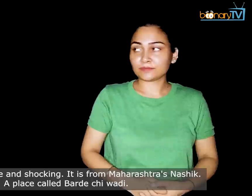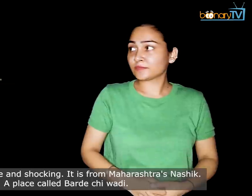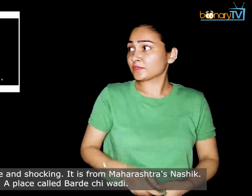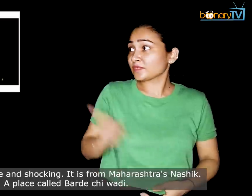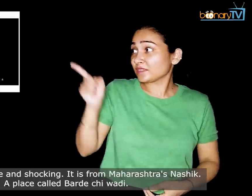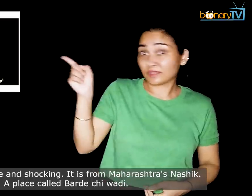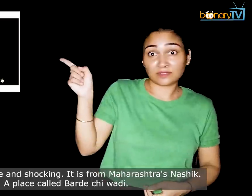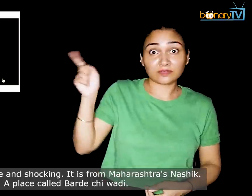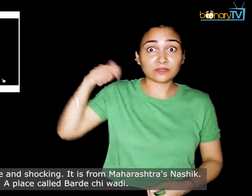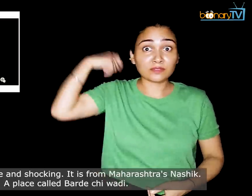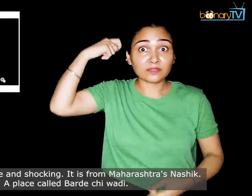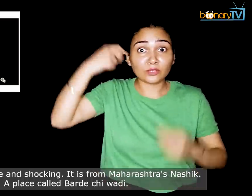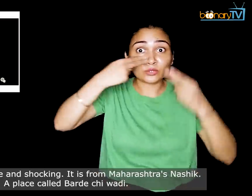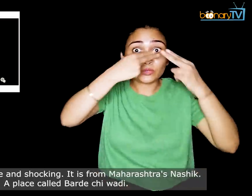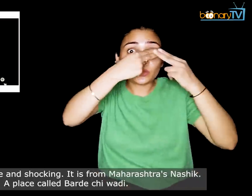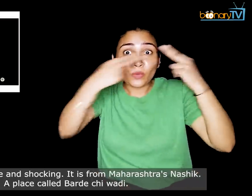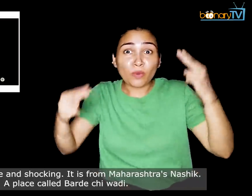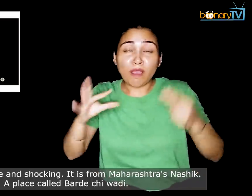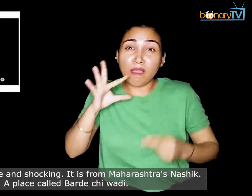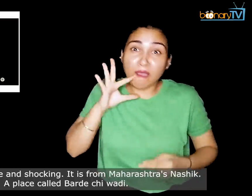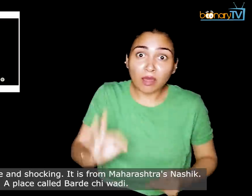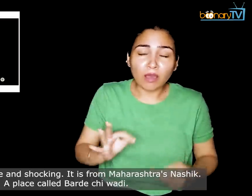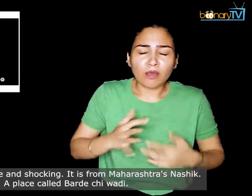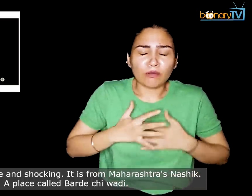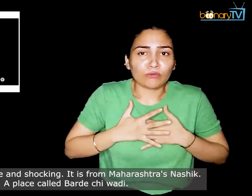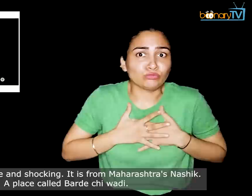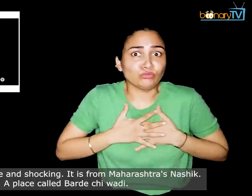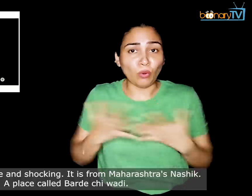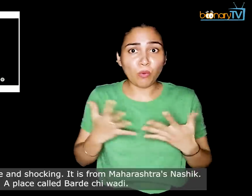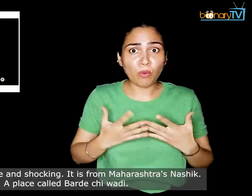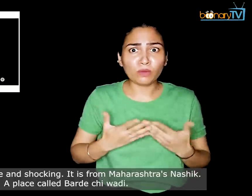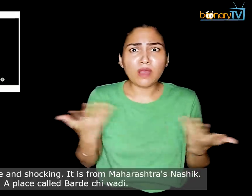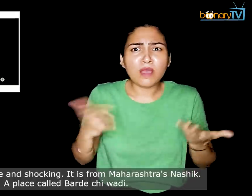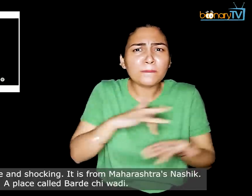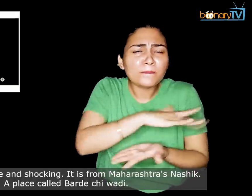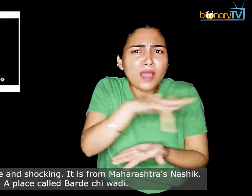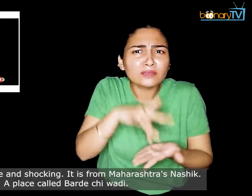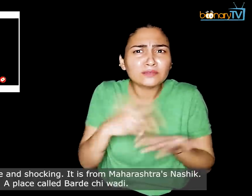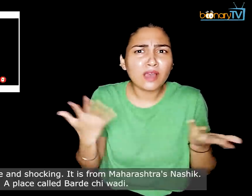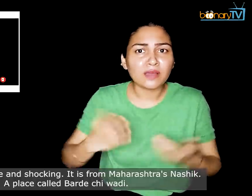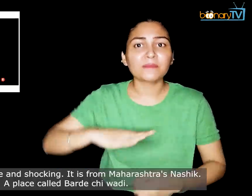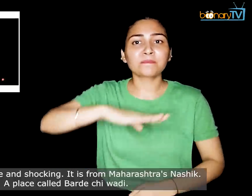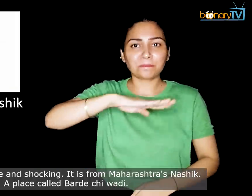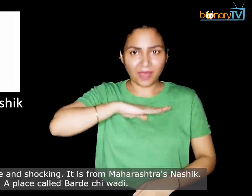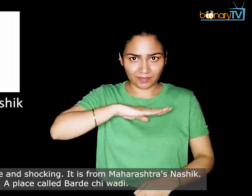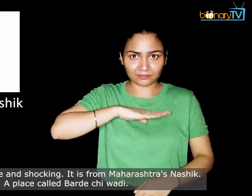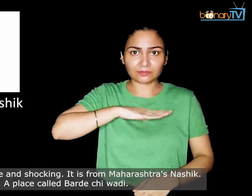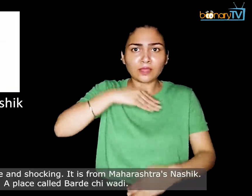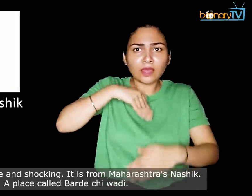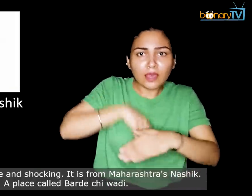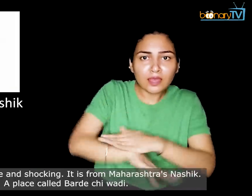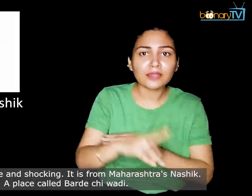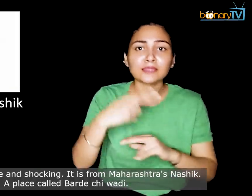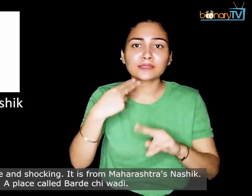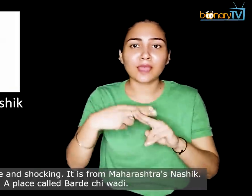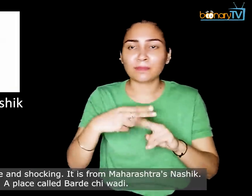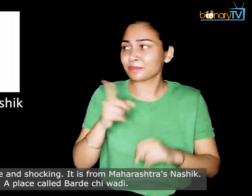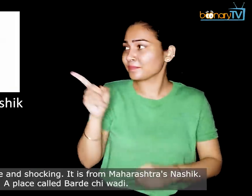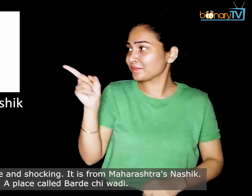This video is true and shocking. It is from Maharashtra's